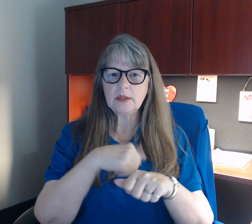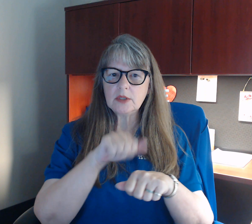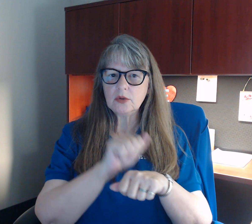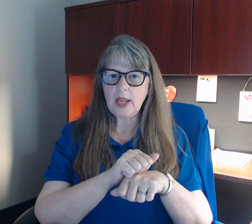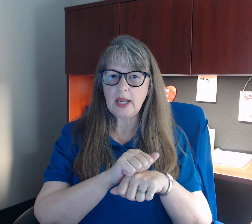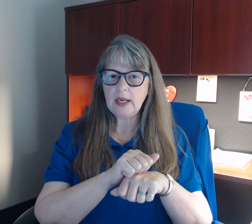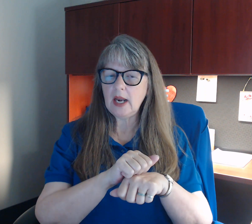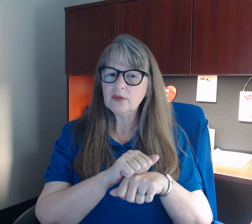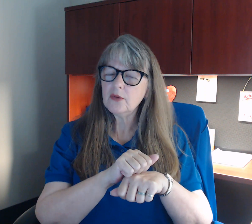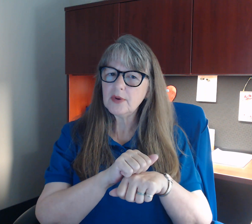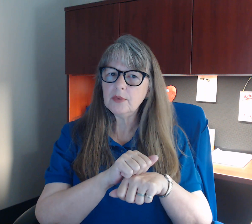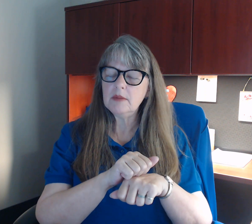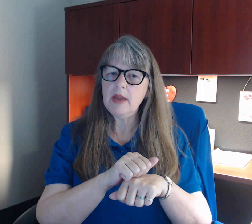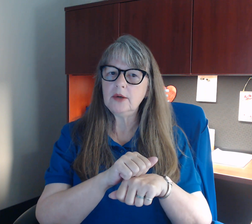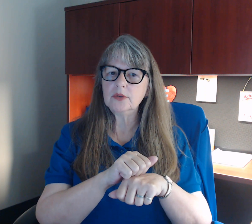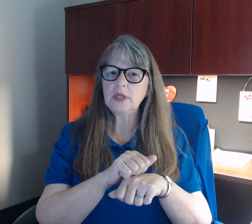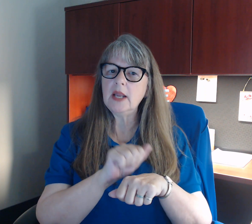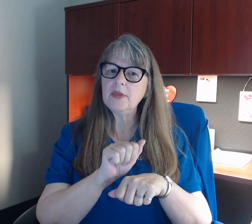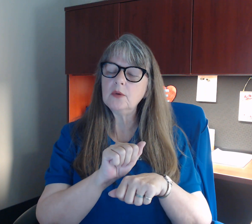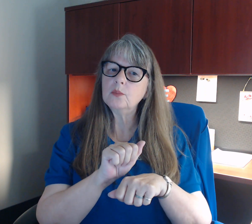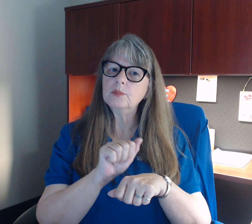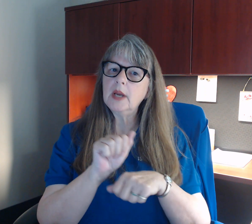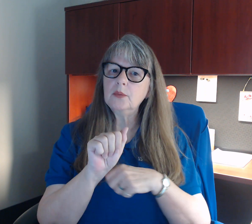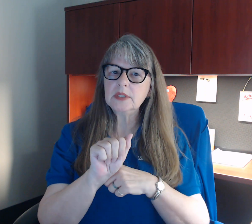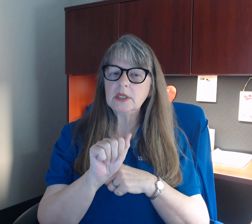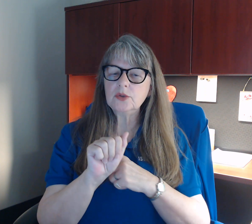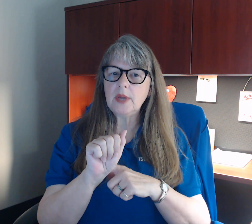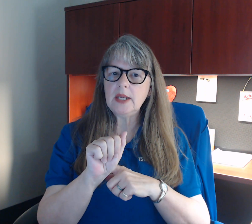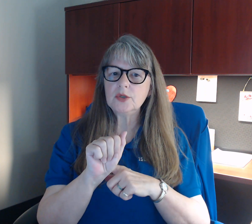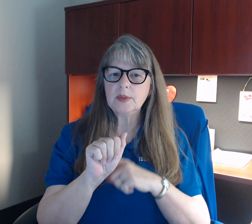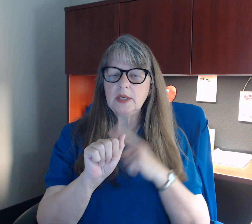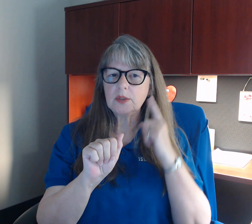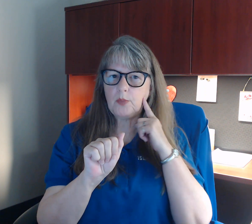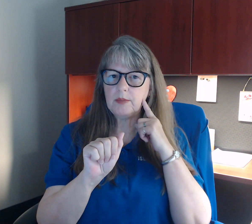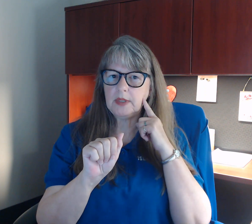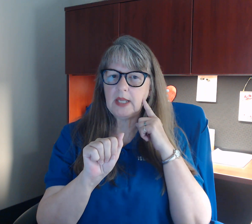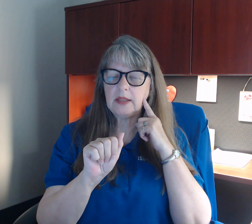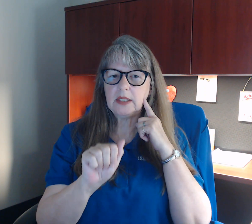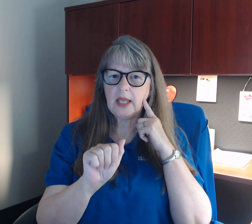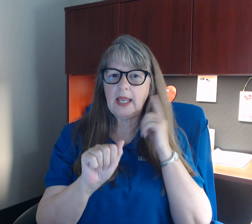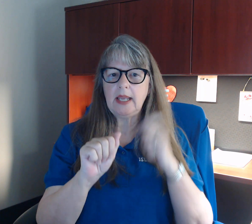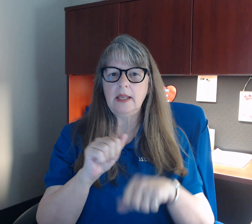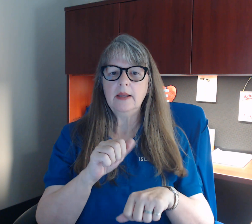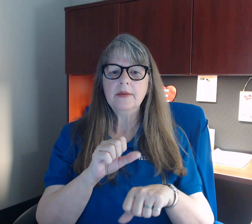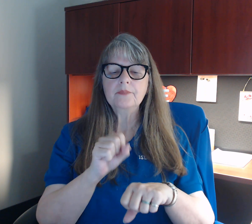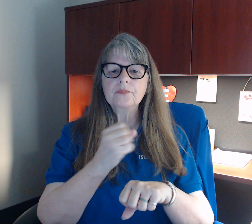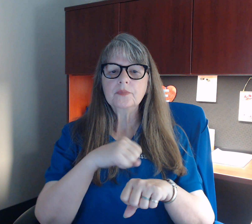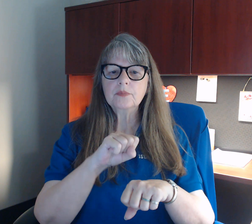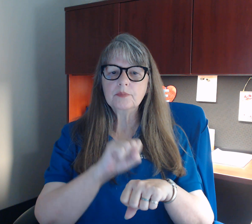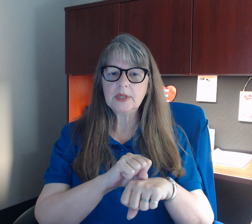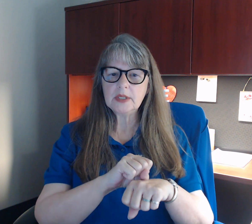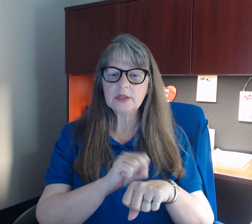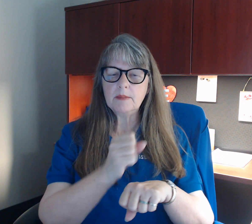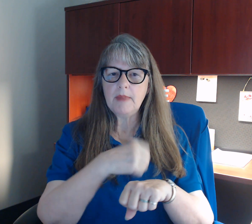do A. I don't know if it really matters, and I think a reason I do A is because appointment, I think A, but it doesn't